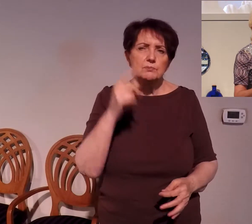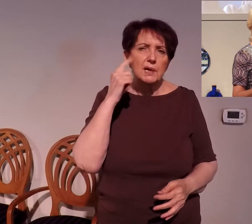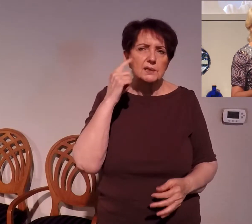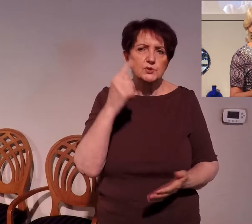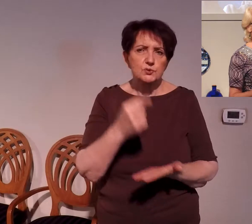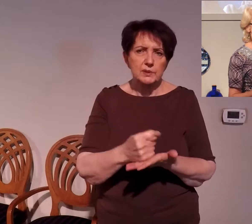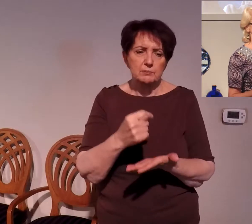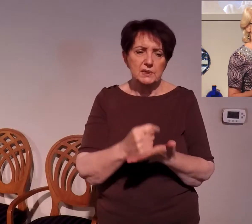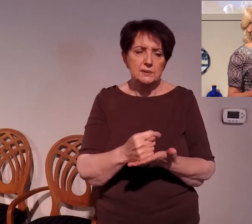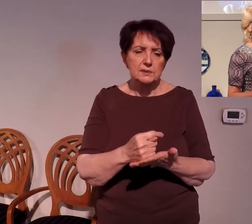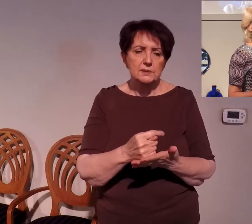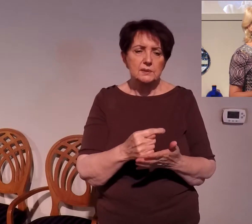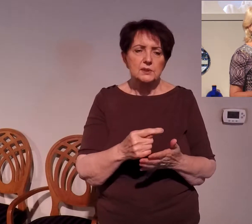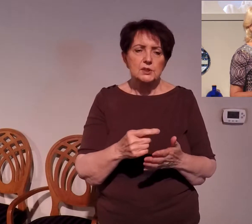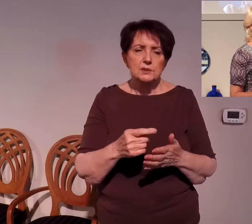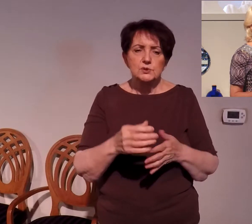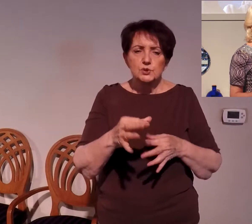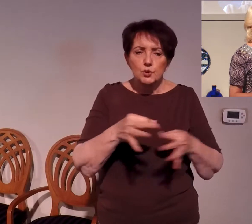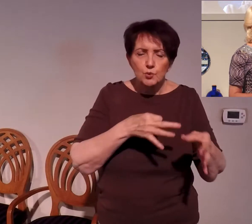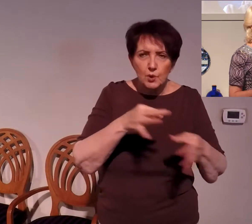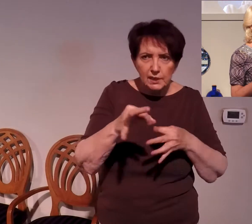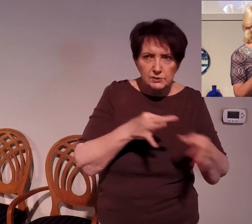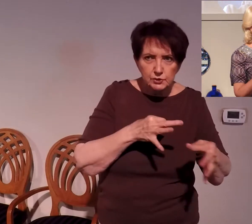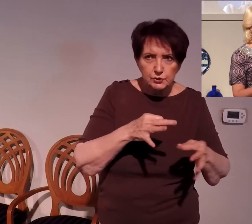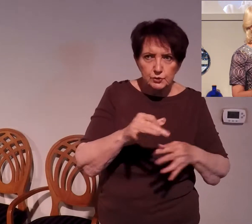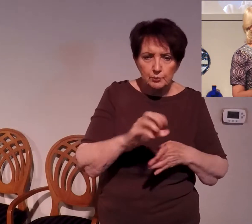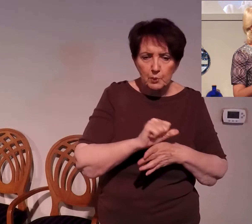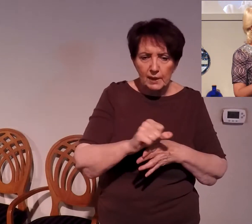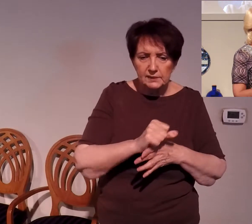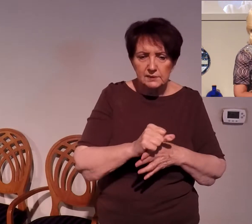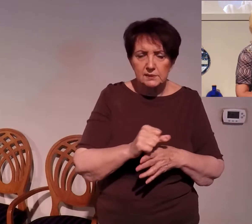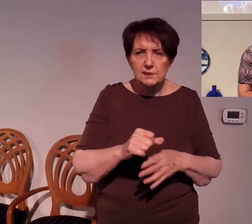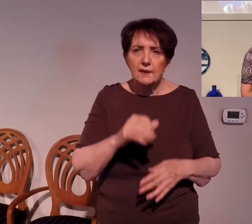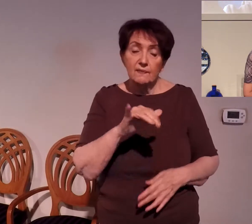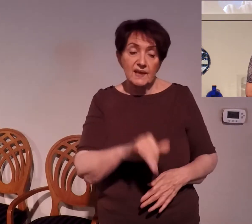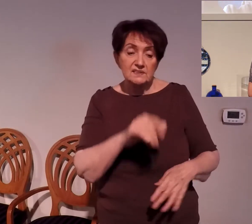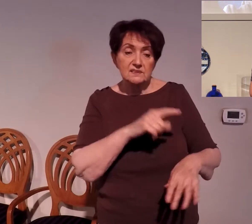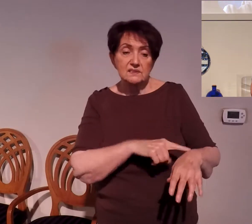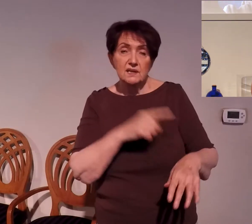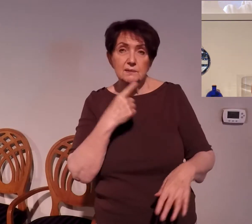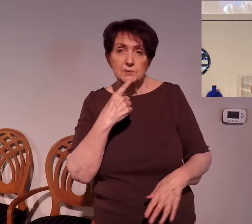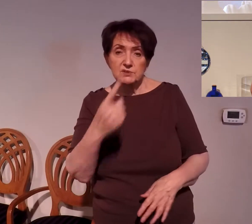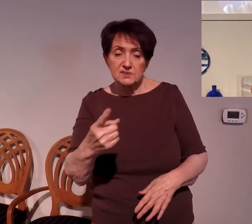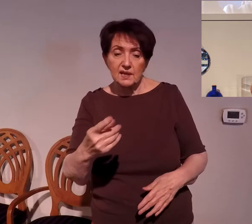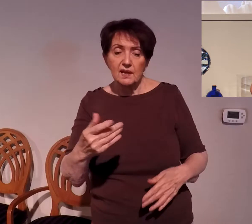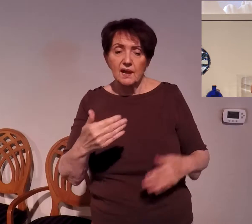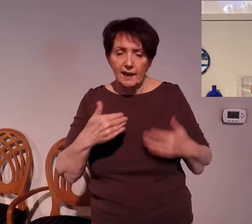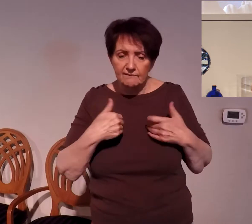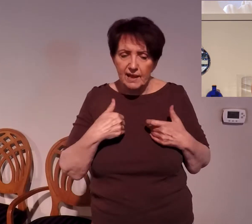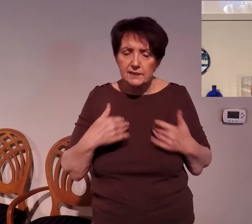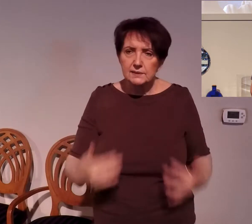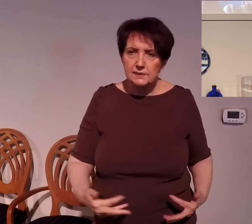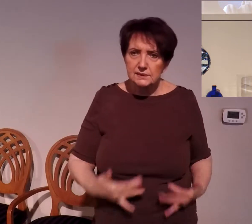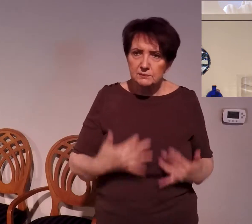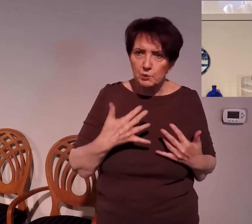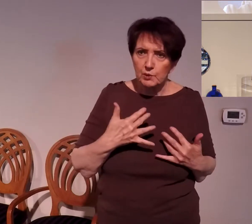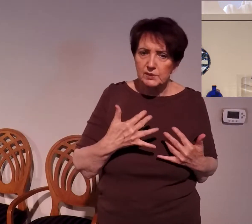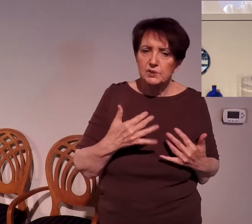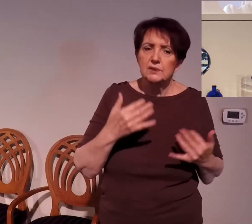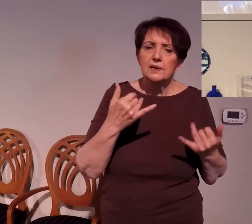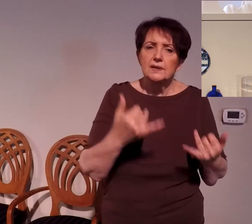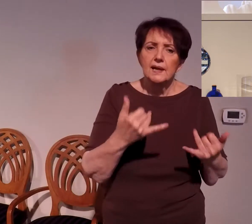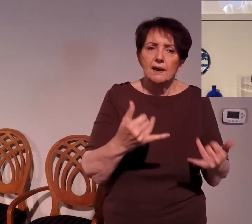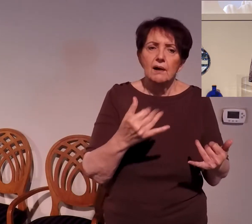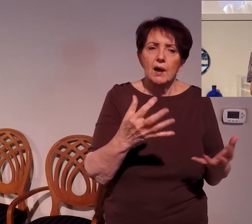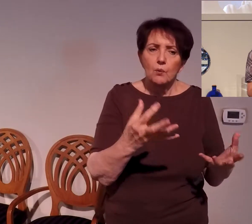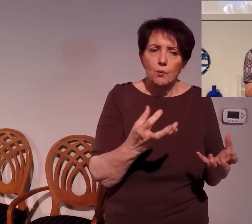directive practice. It is the time when we say, I have had an inspiration and I'm now